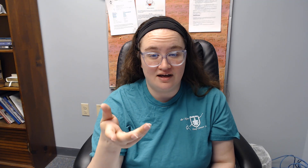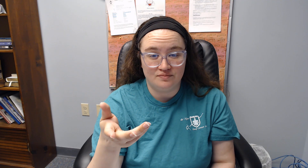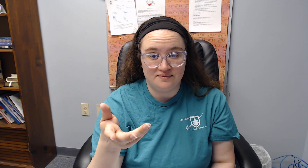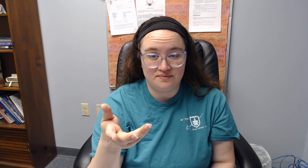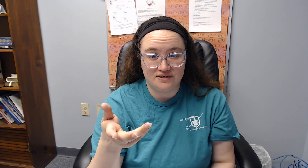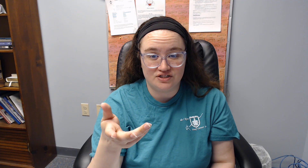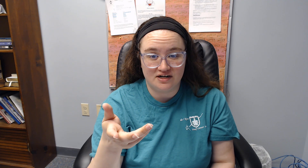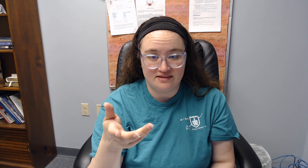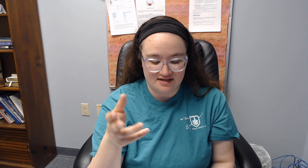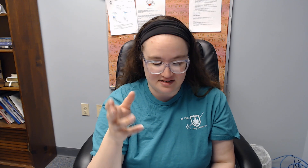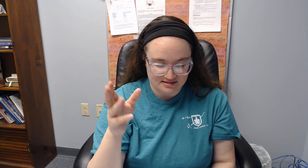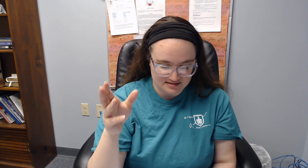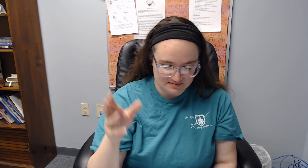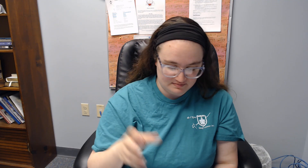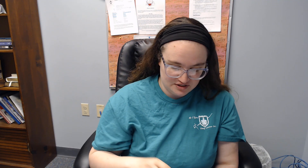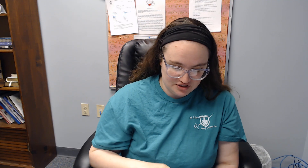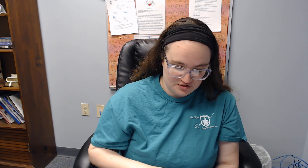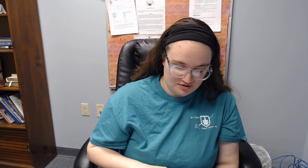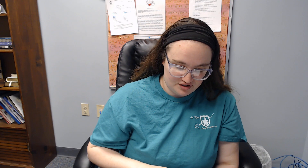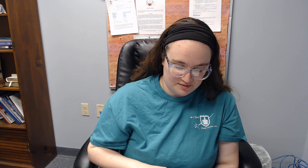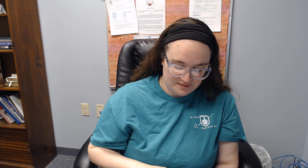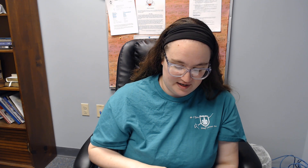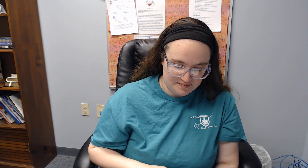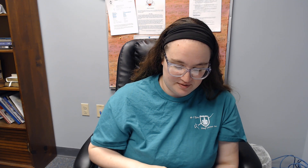blood pressure, I think is mentioned on your paper,